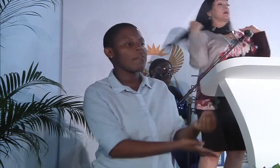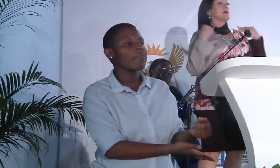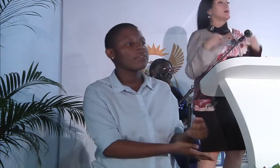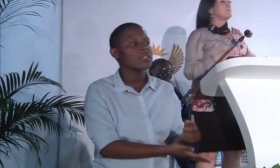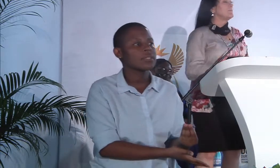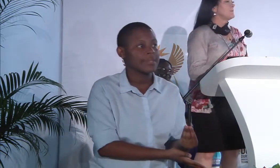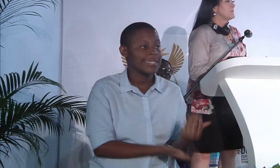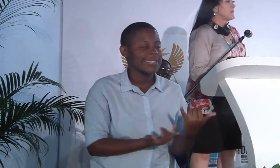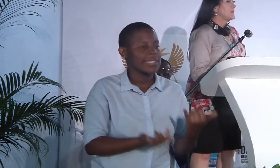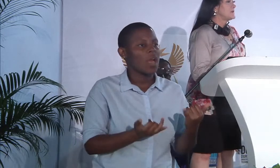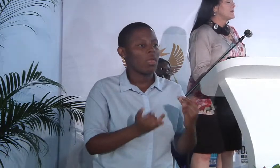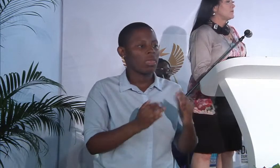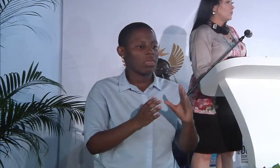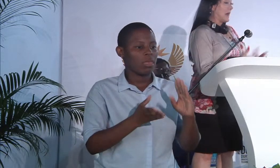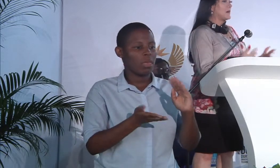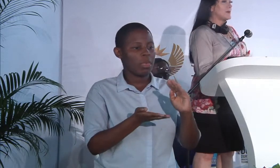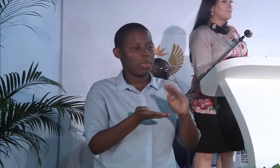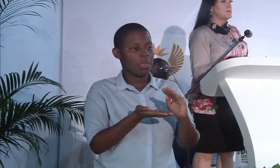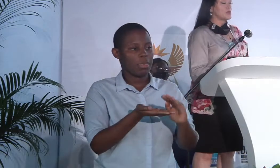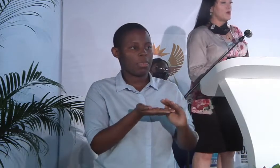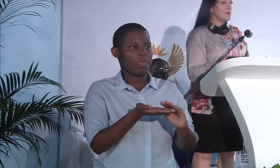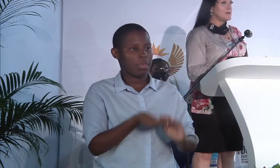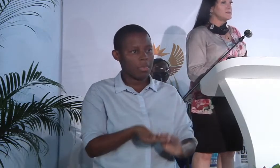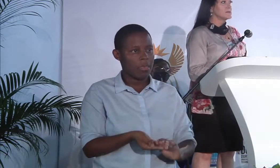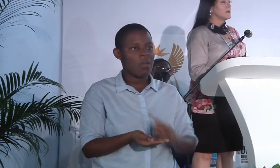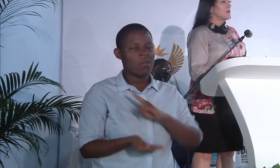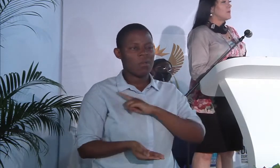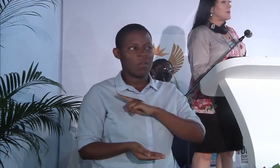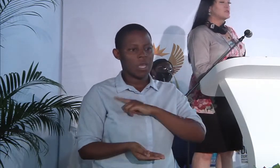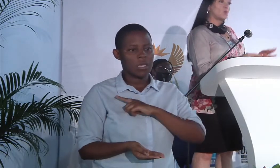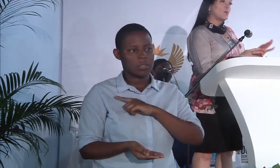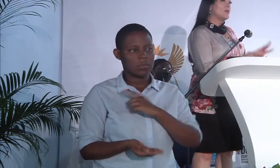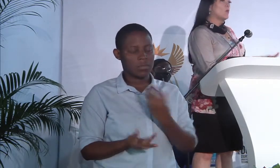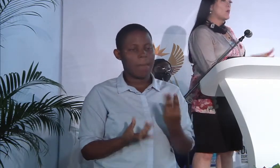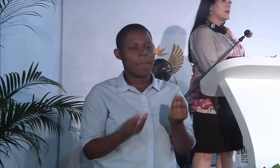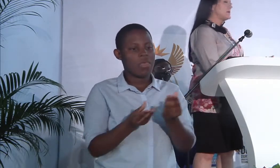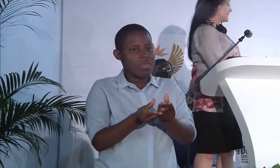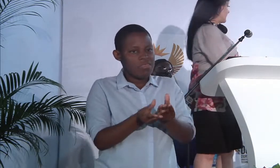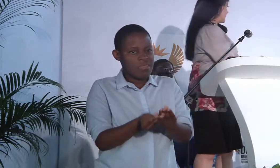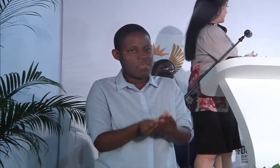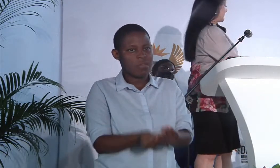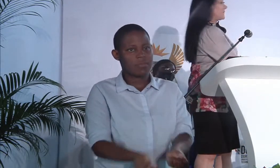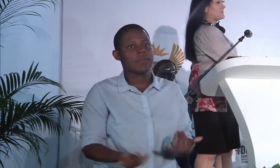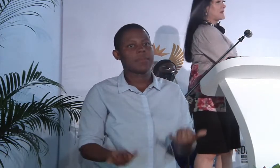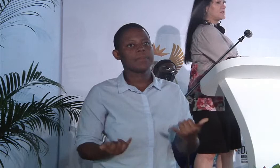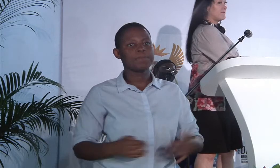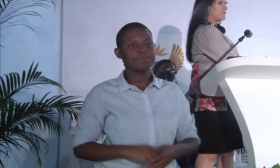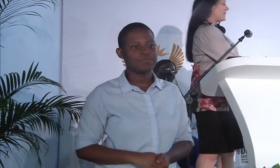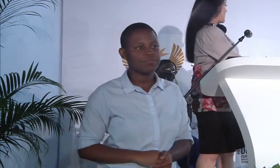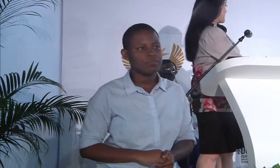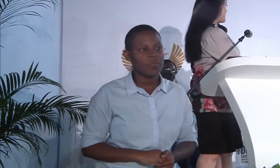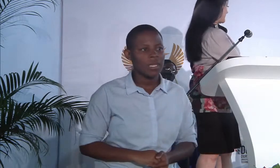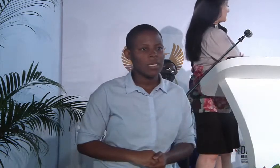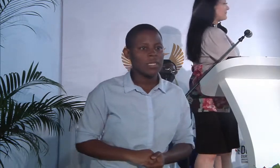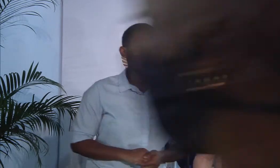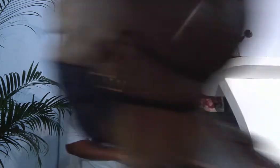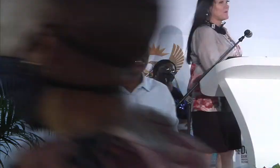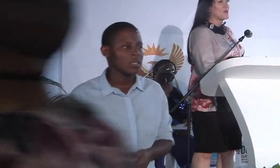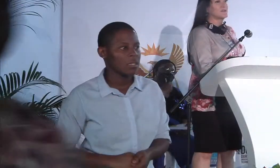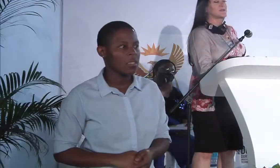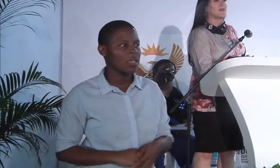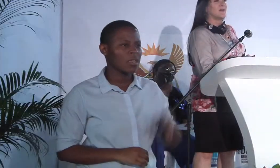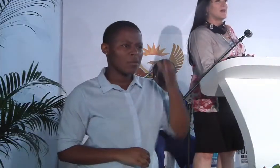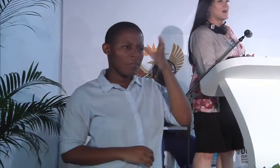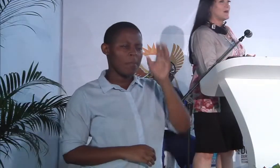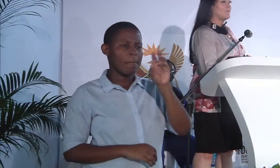because our numbers are less, but we always, my dear friend Monique, Professor